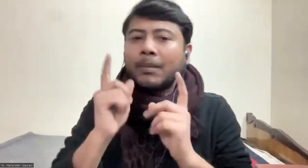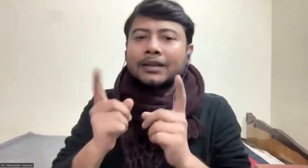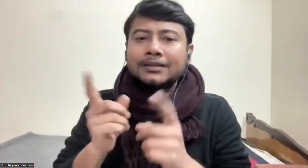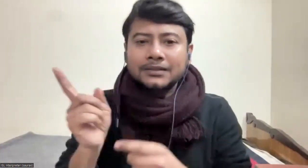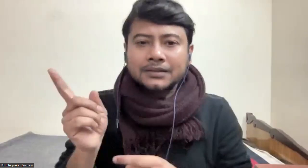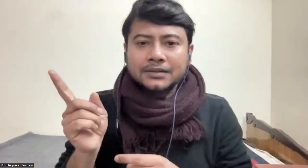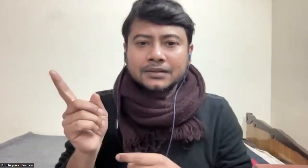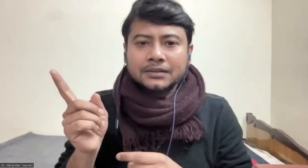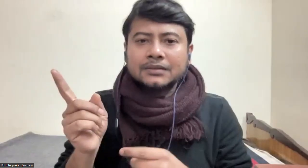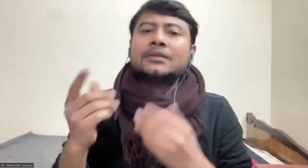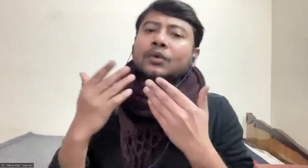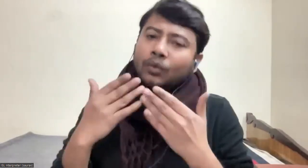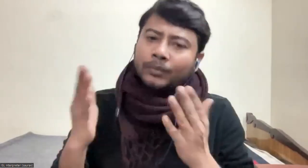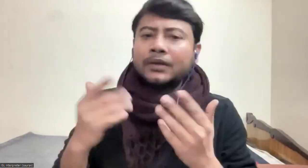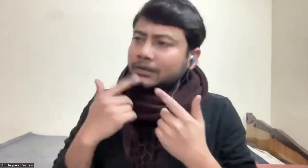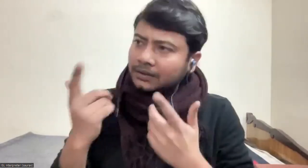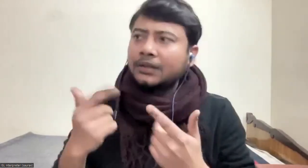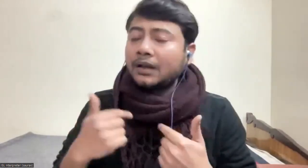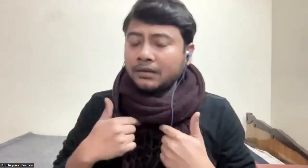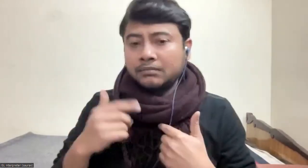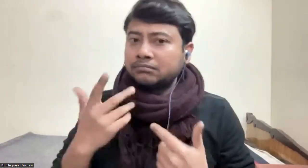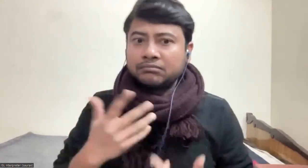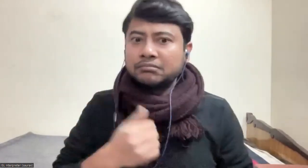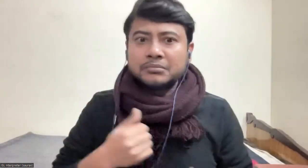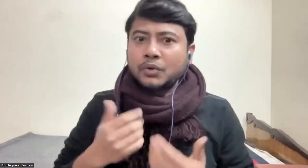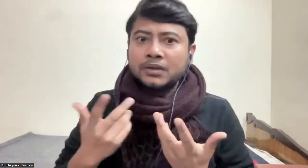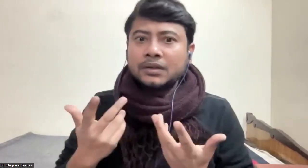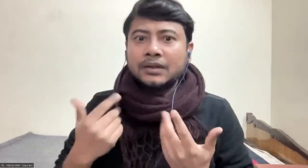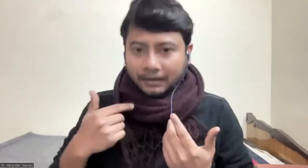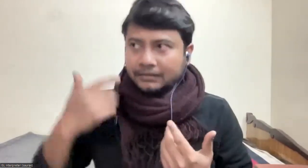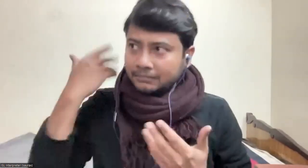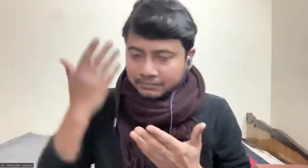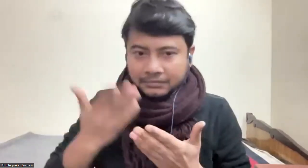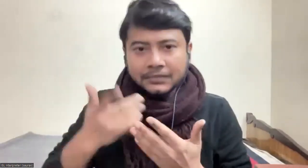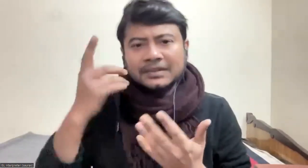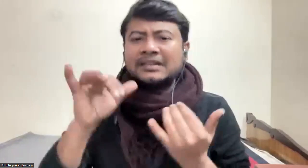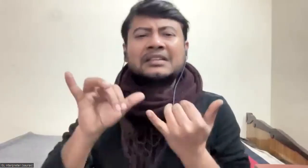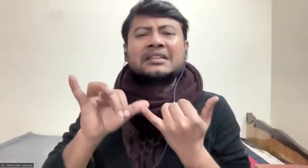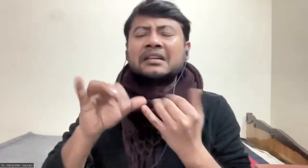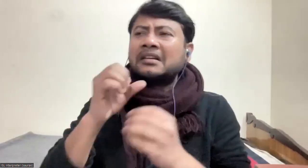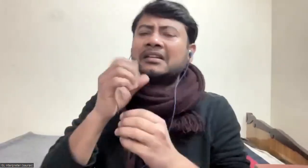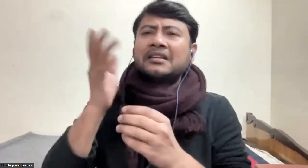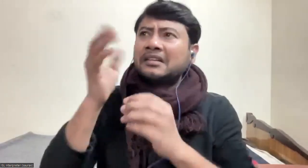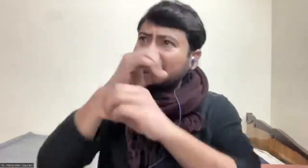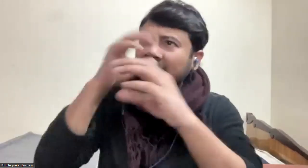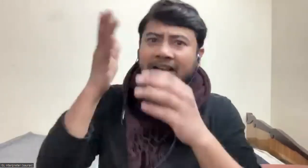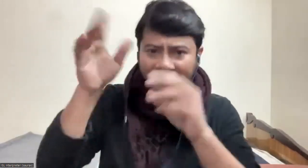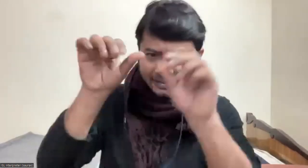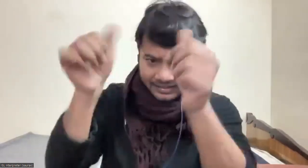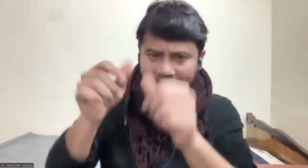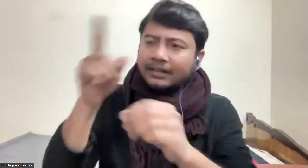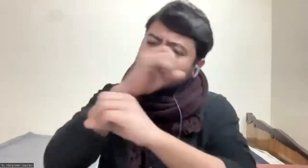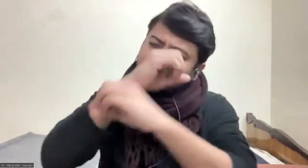Mataji, I am very sorry, because I used to think that Krishna has no form and it is just an imagination, and I know it, and